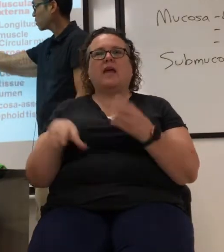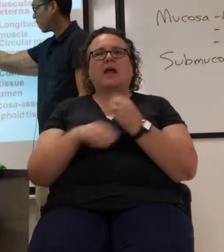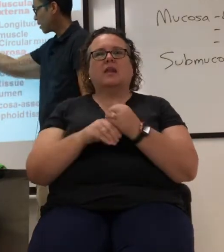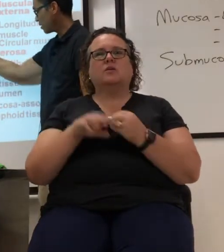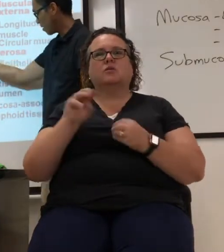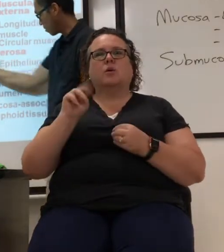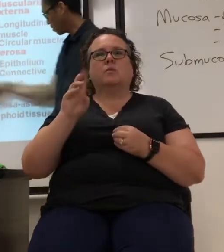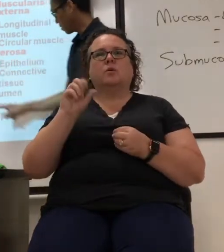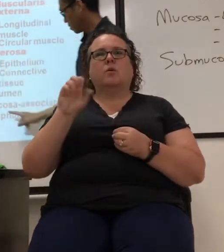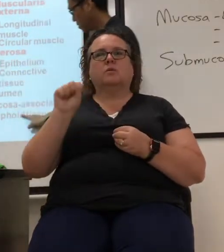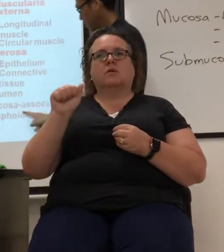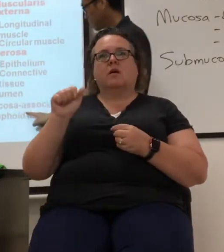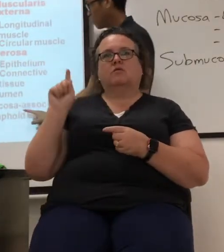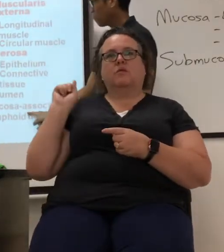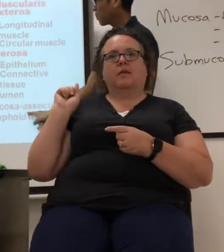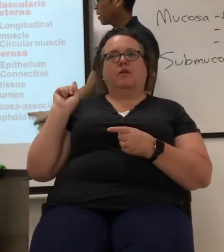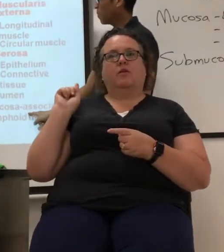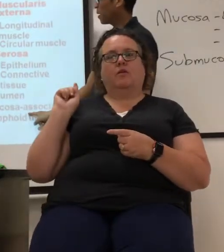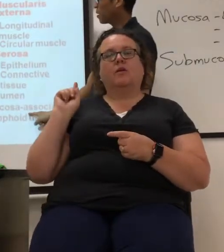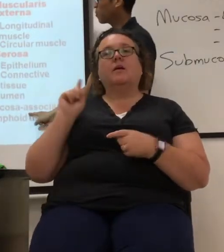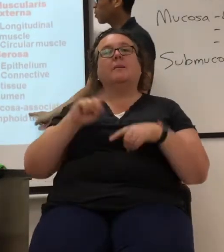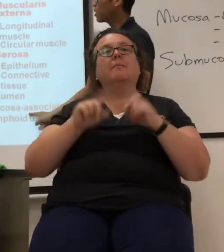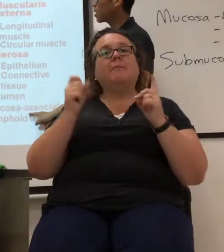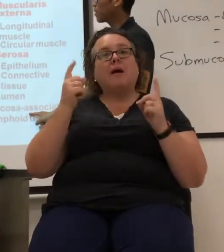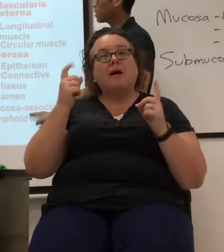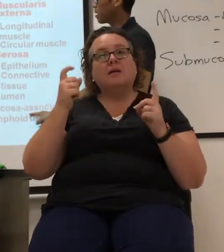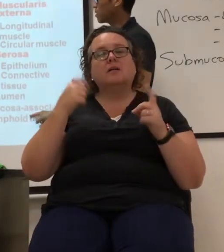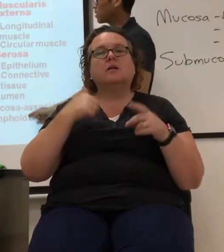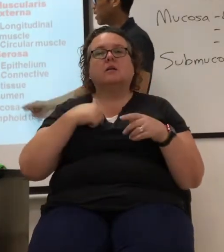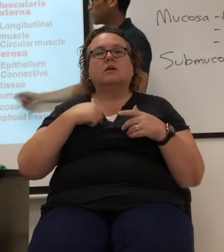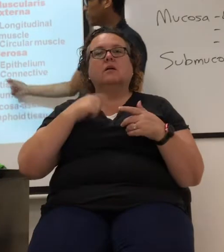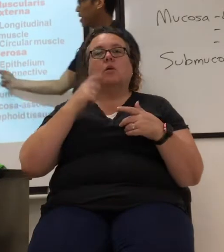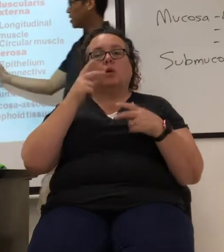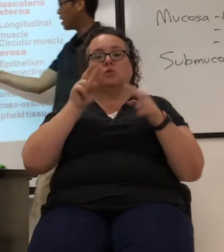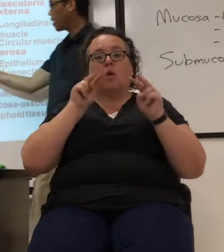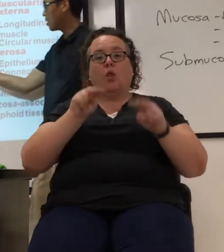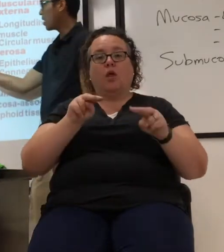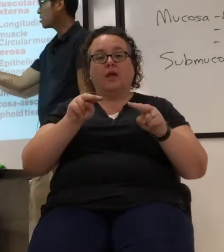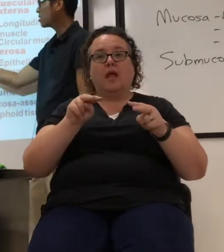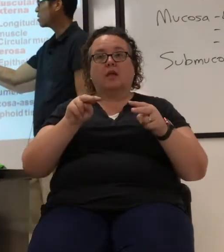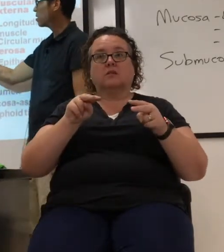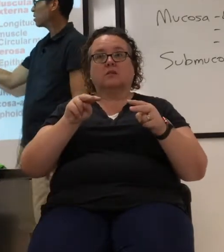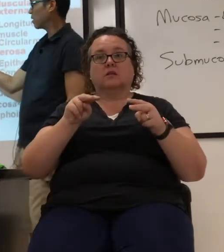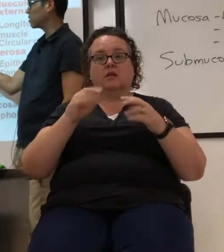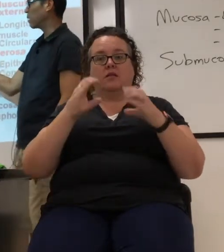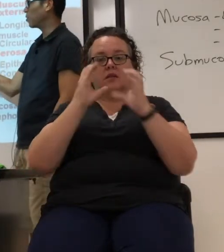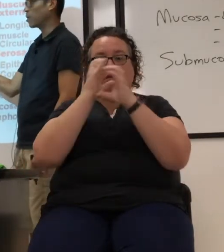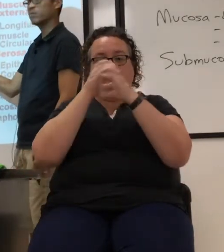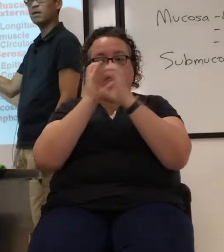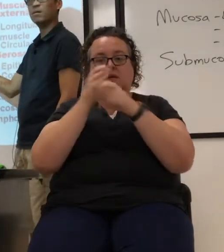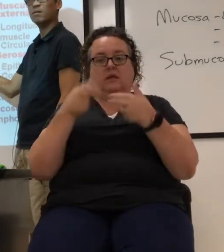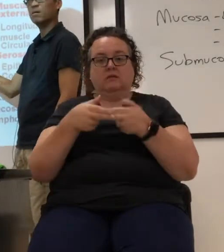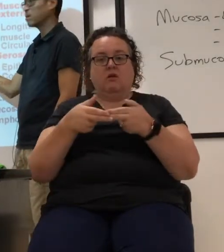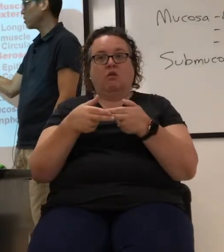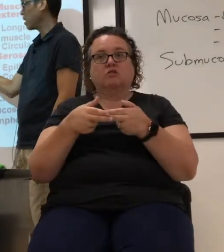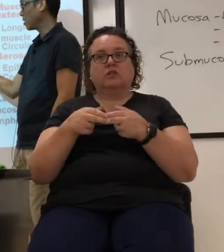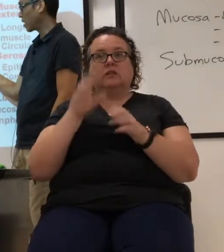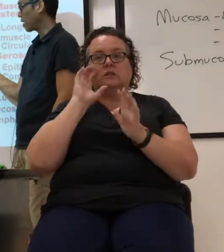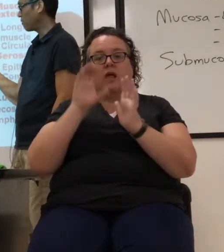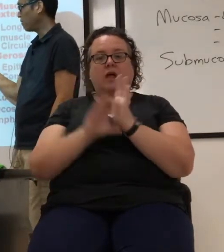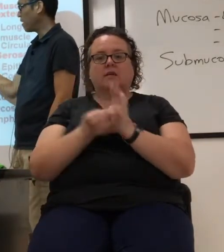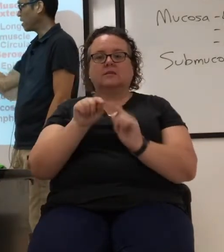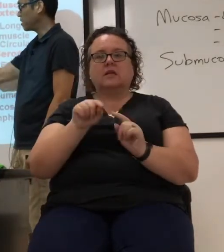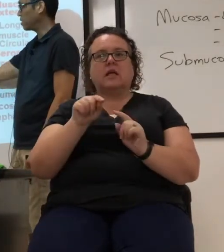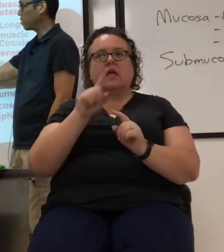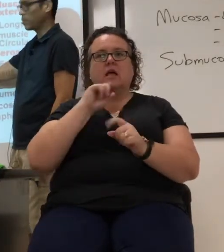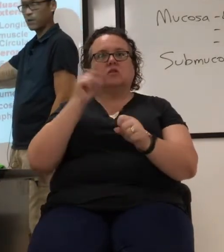little spots there. But when we look at the histology slides, I mean, it dominates the submucosa, and it